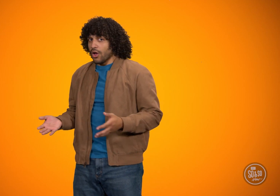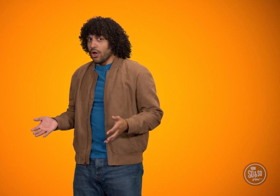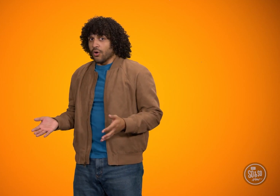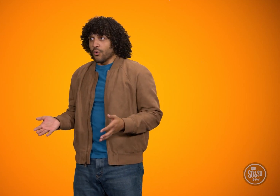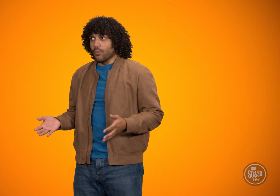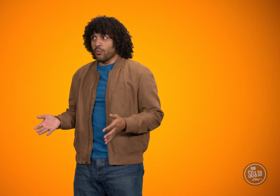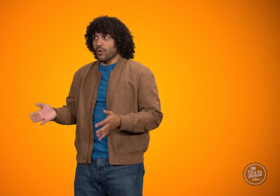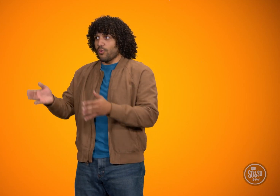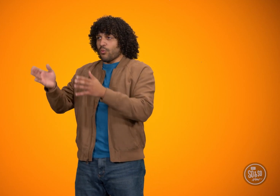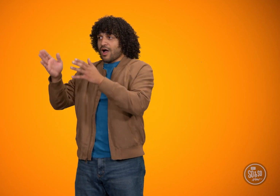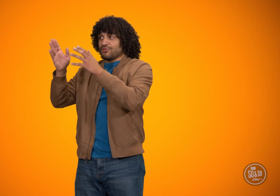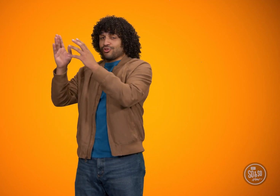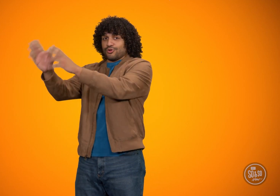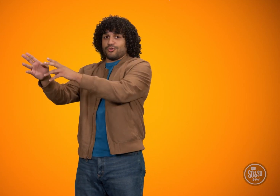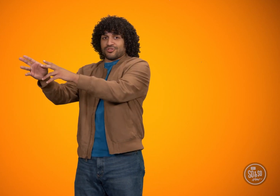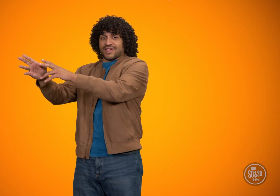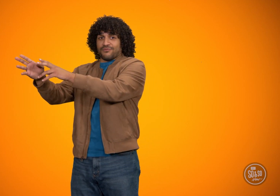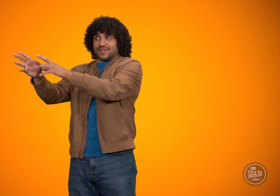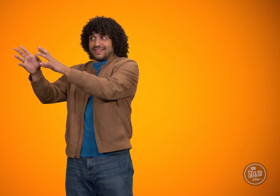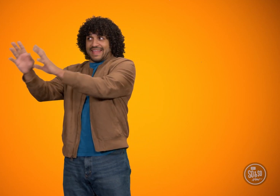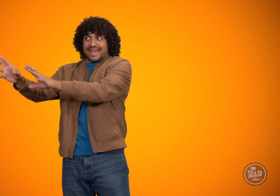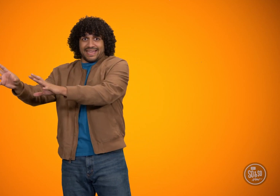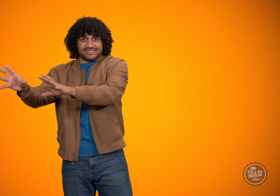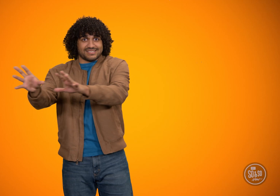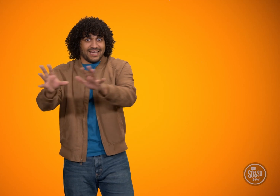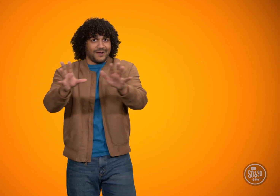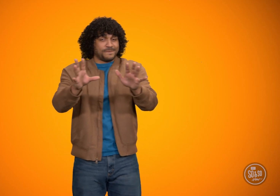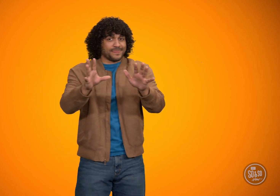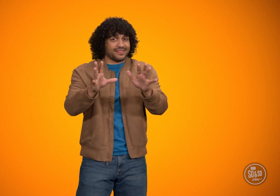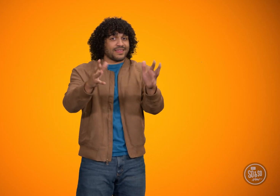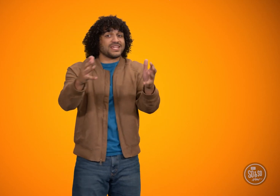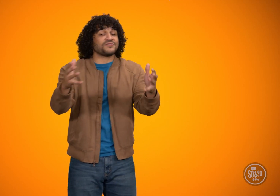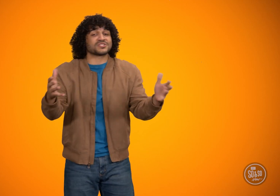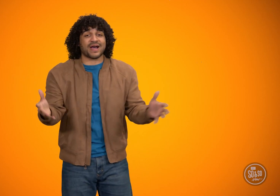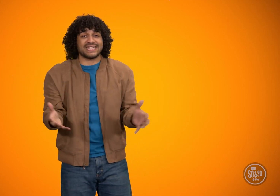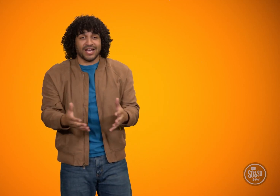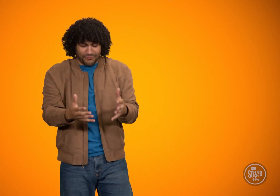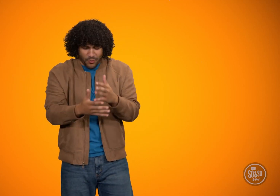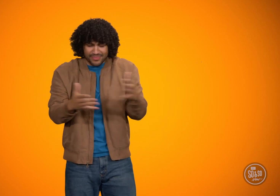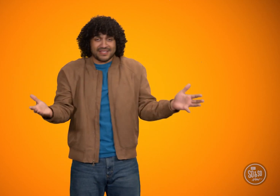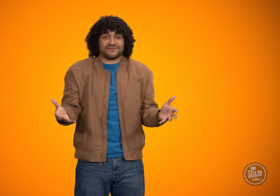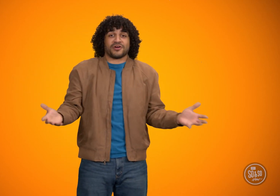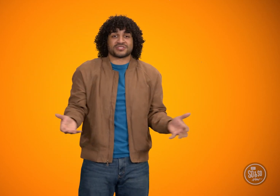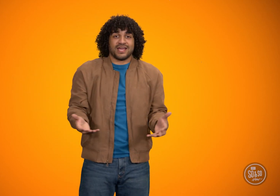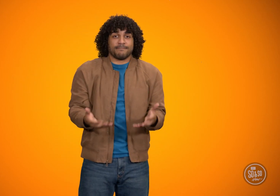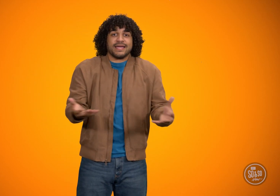something well while you think of what that is um let me give you some idea of what this verse might